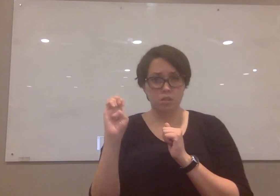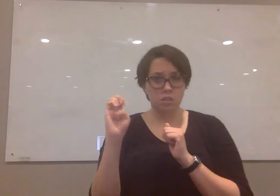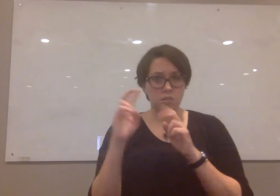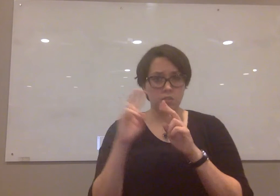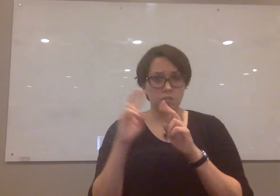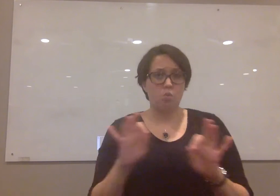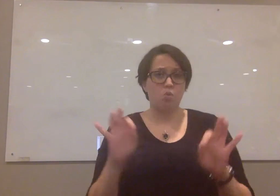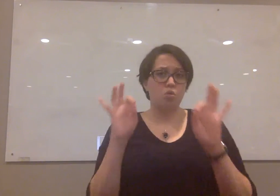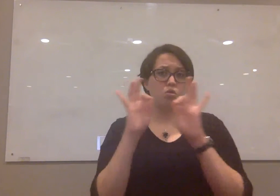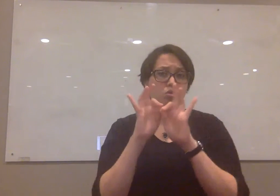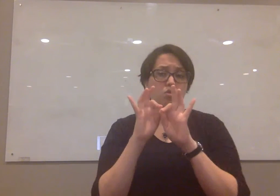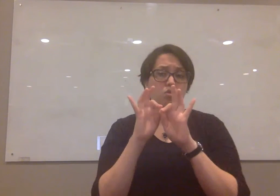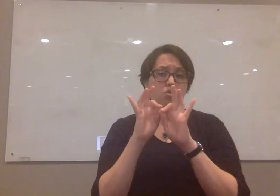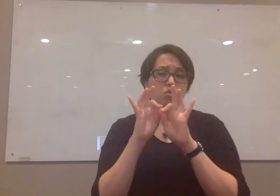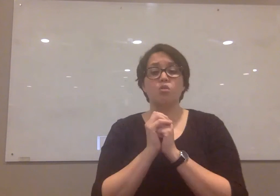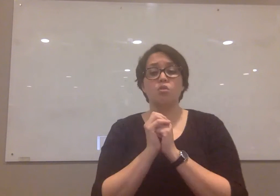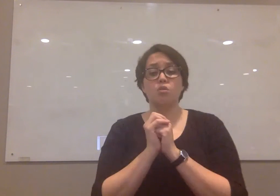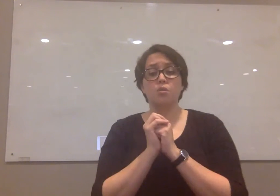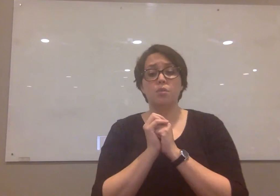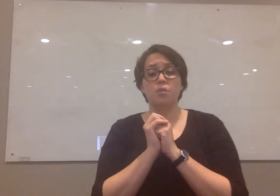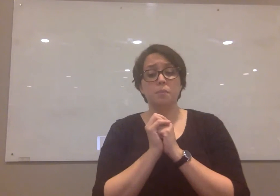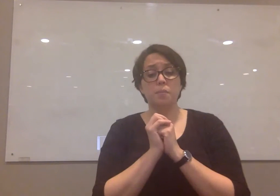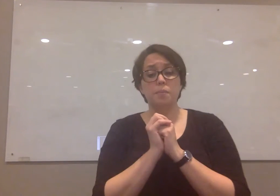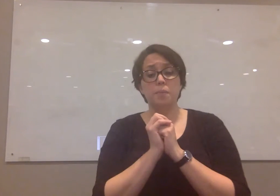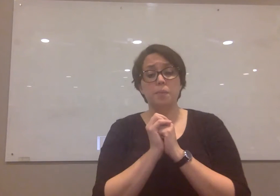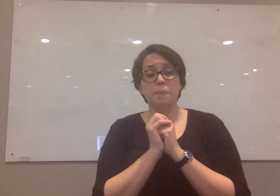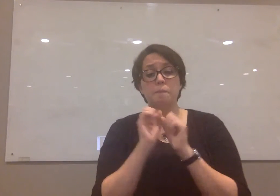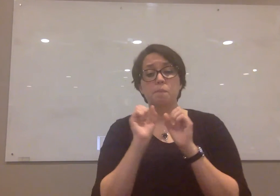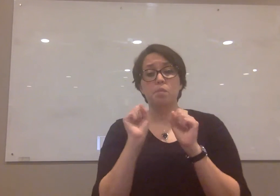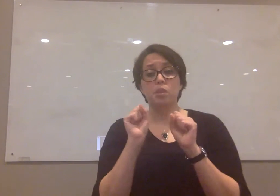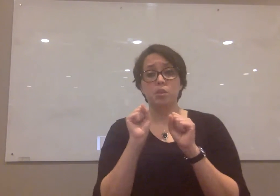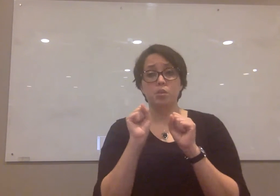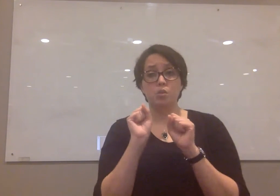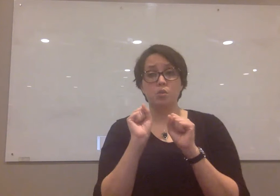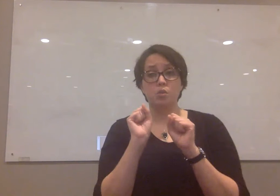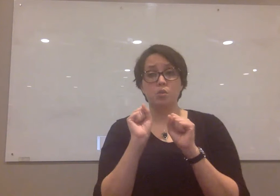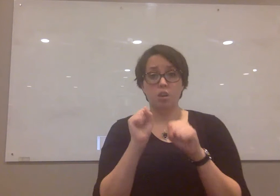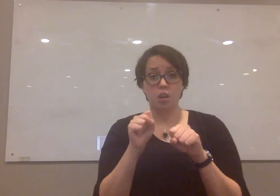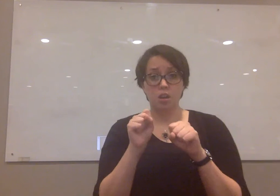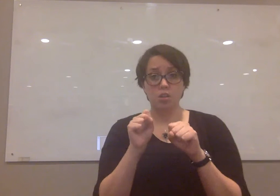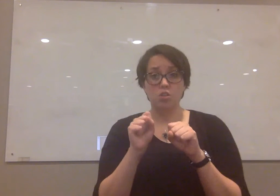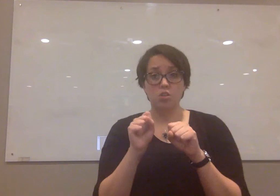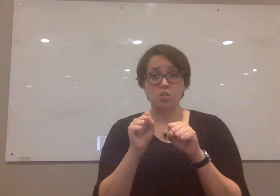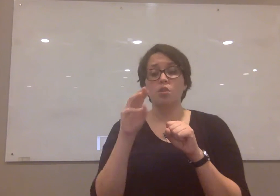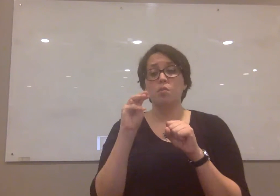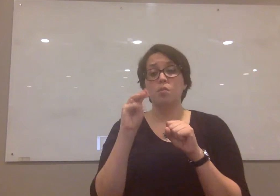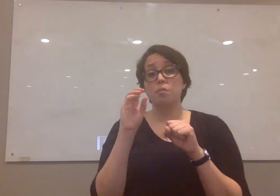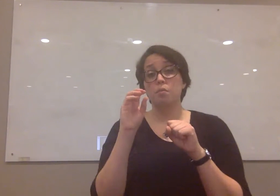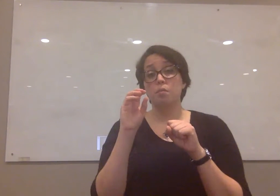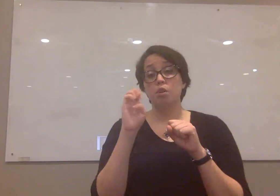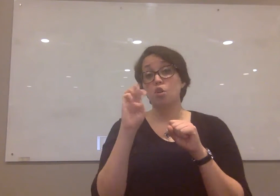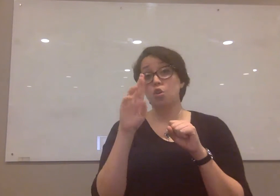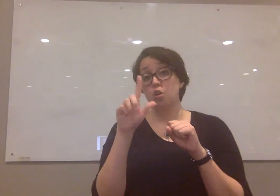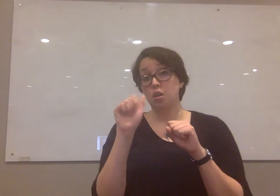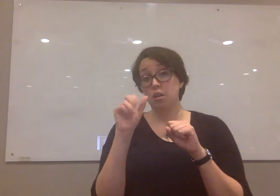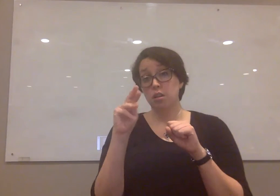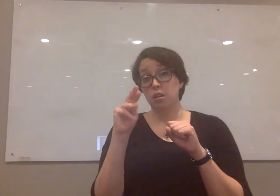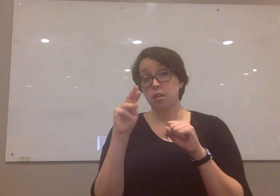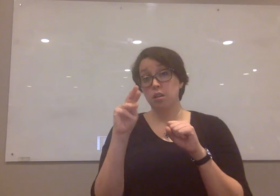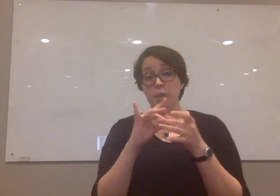Because for the most part, we can model Erlang messages as being at most once delivery, but for race